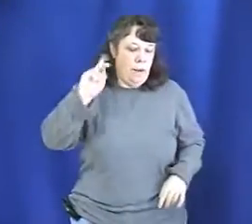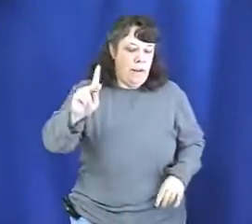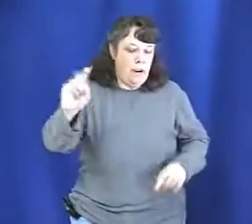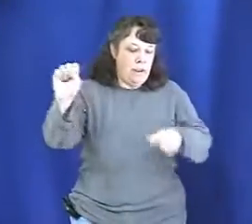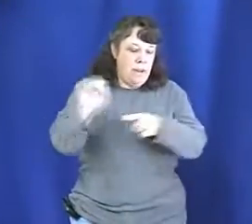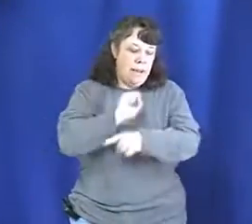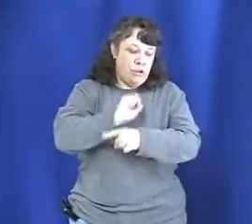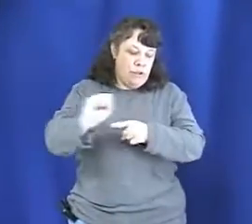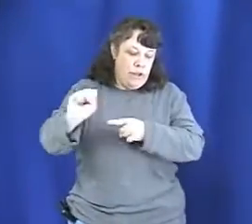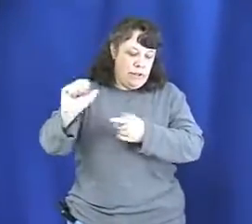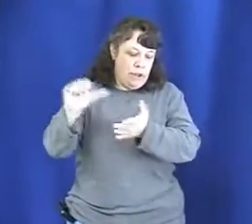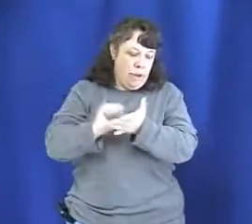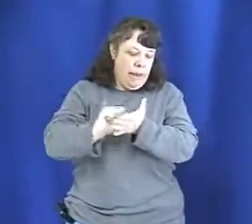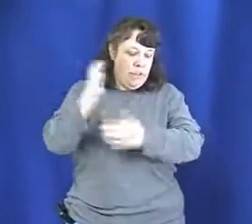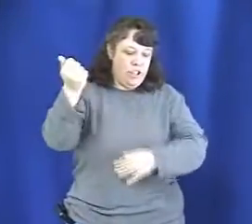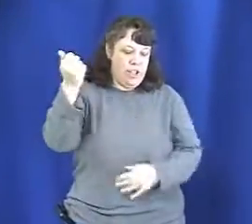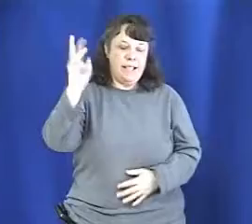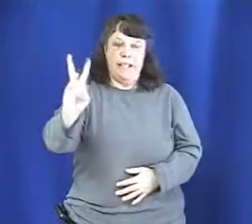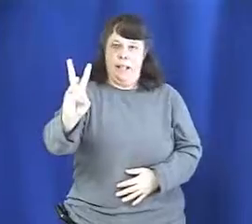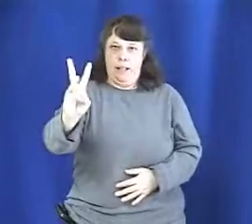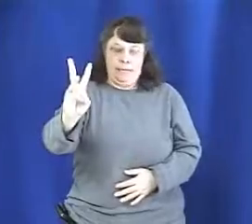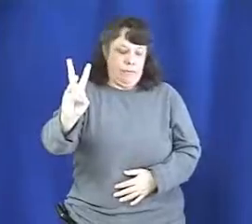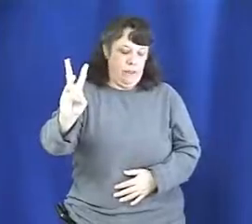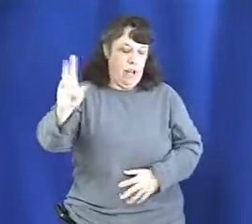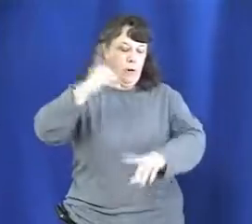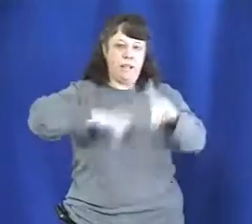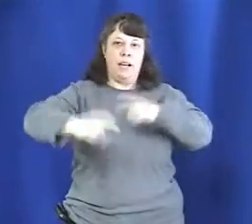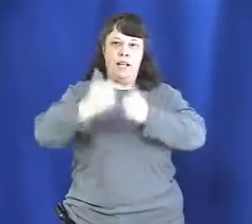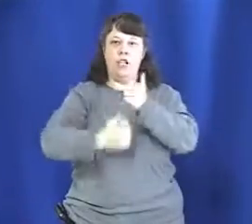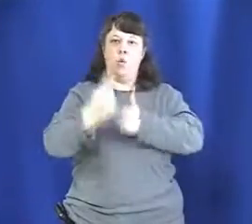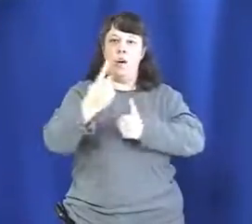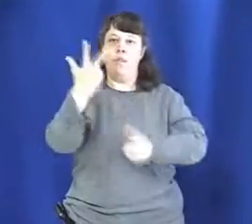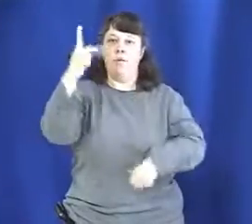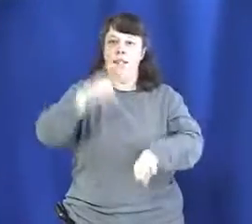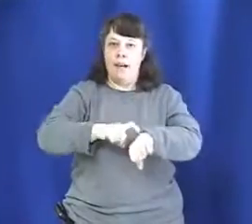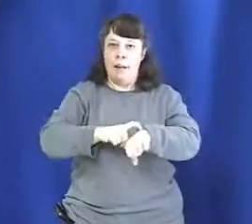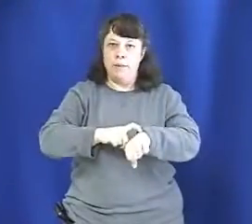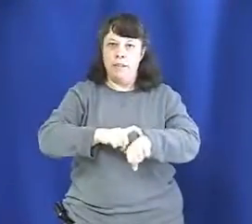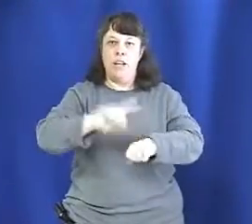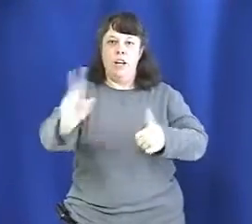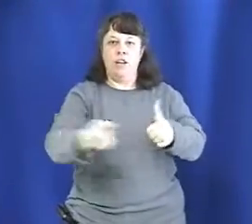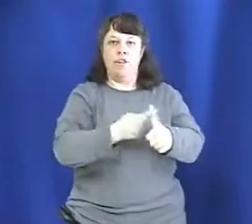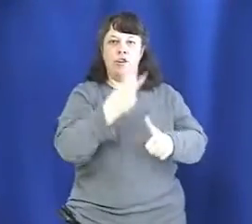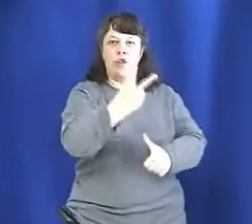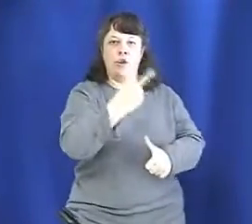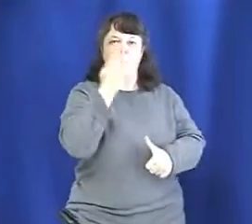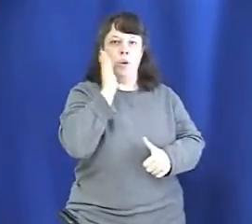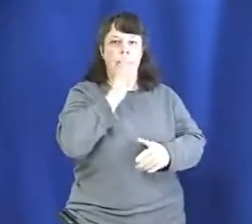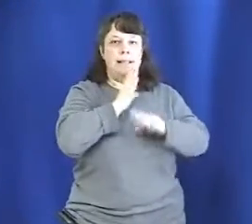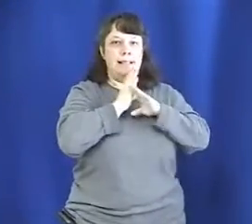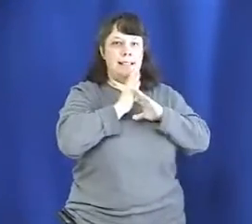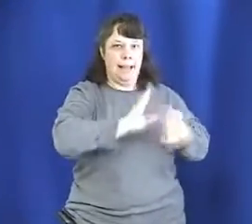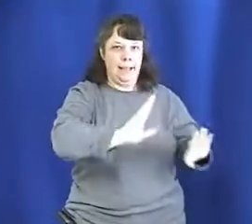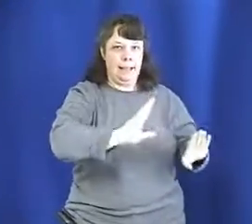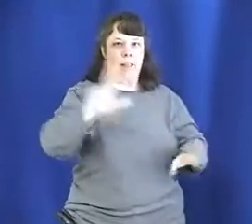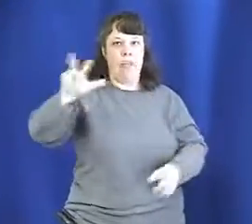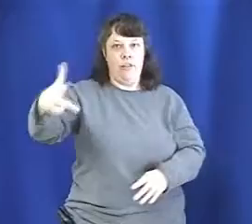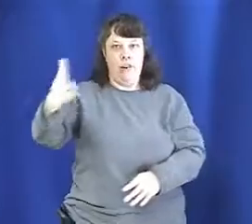Okay, there are some exercises on page 16. I'm going to sign each one 3 times. The first 2 will be silent. The third